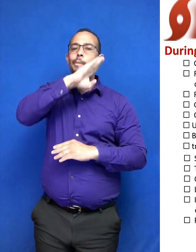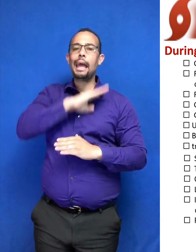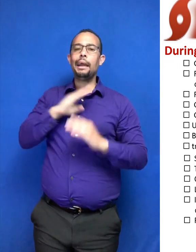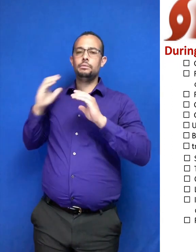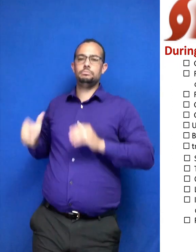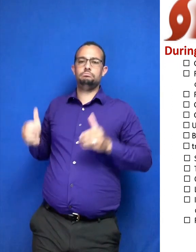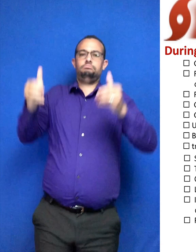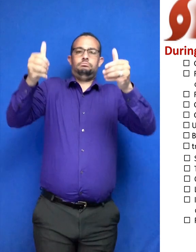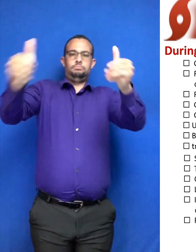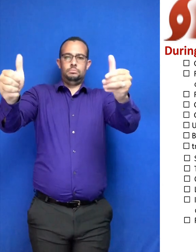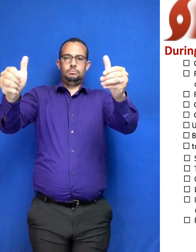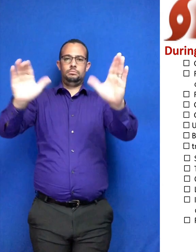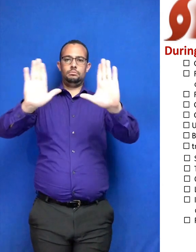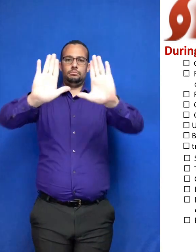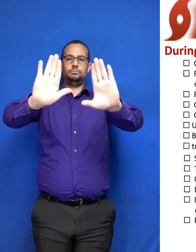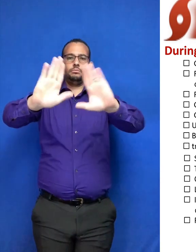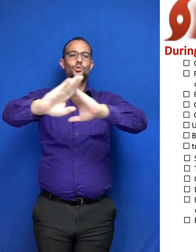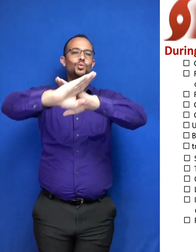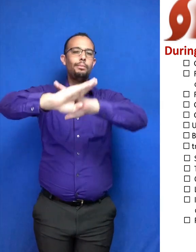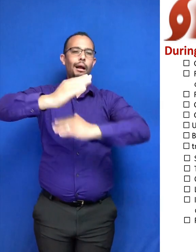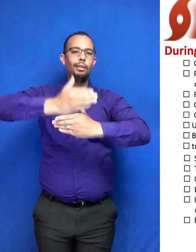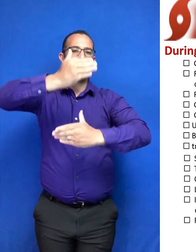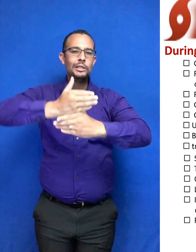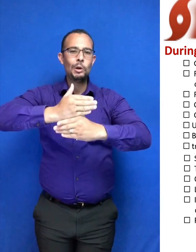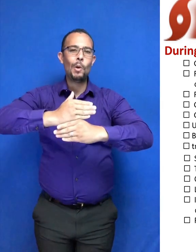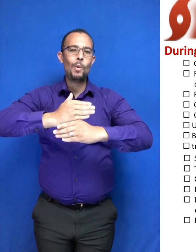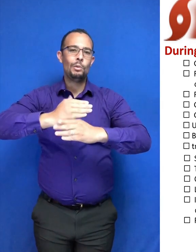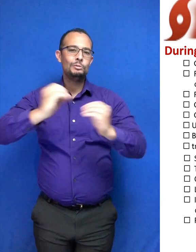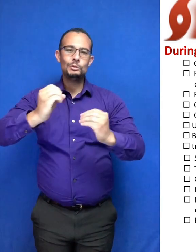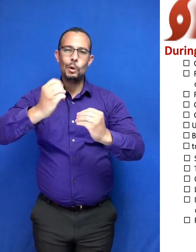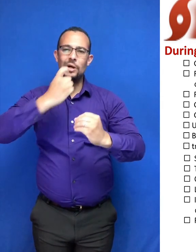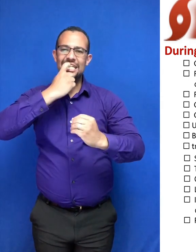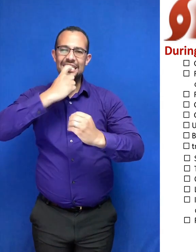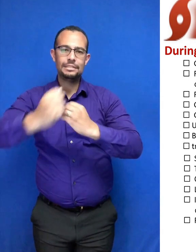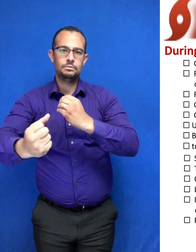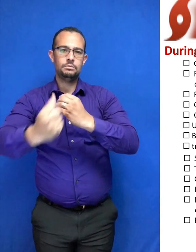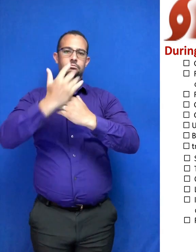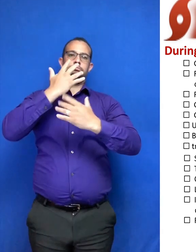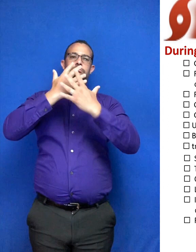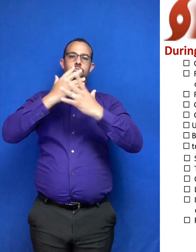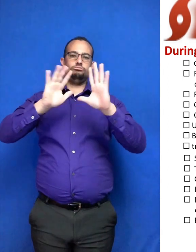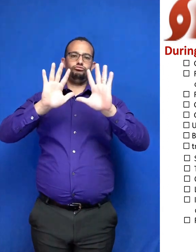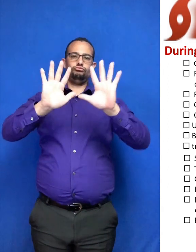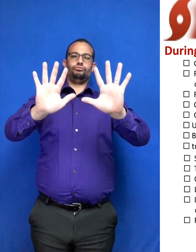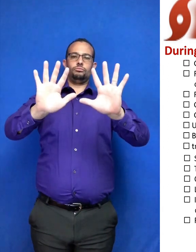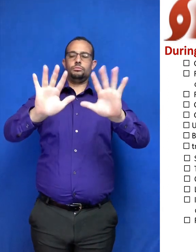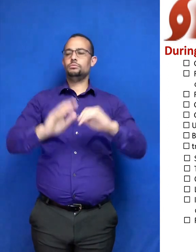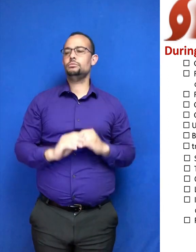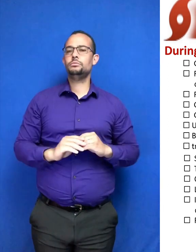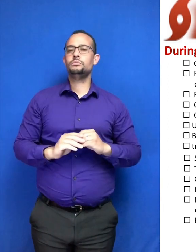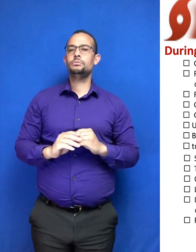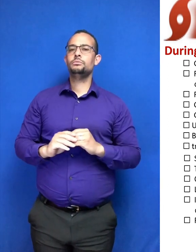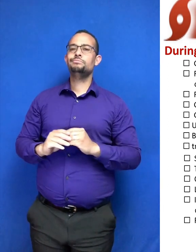Remove any items like lamps or other objects, get them off tables, and you can store them in a closet or